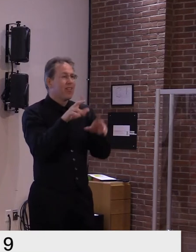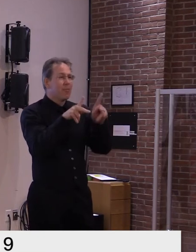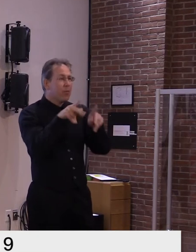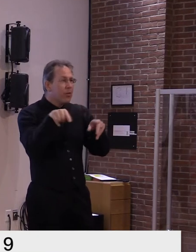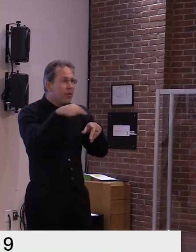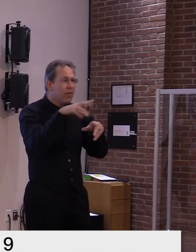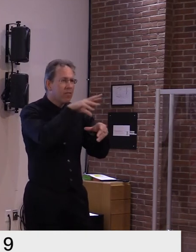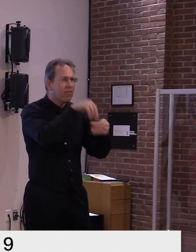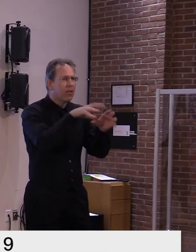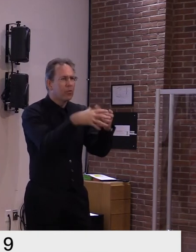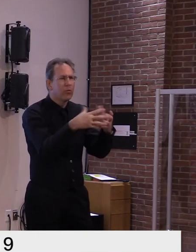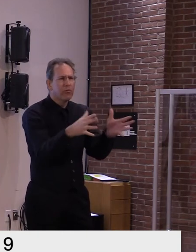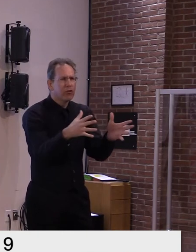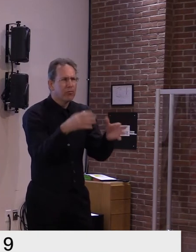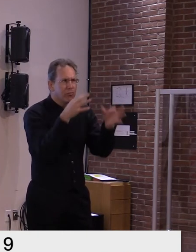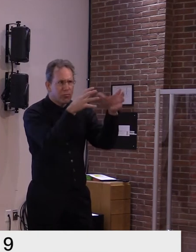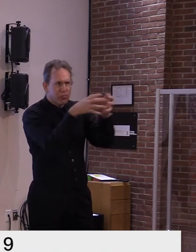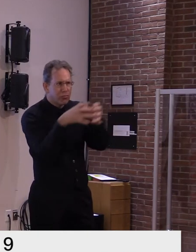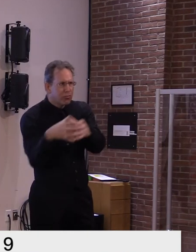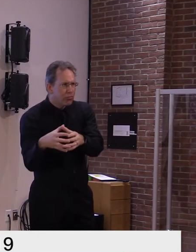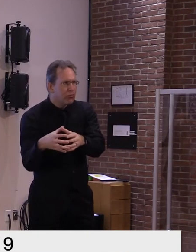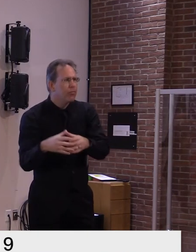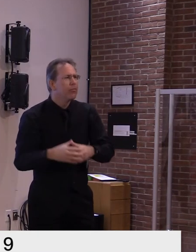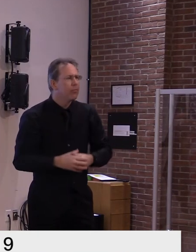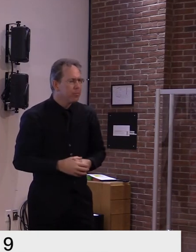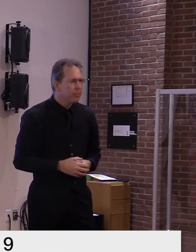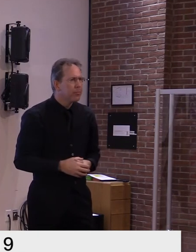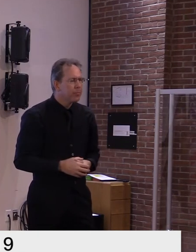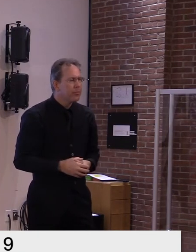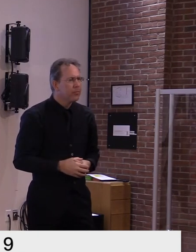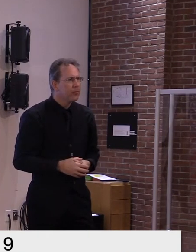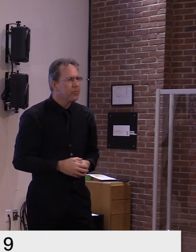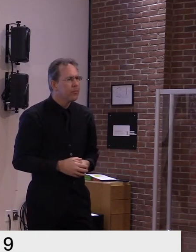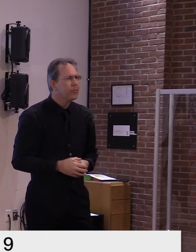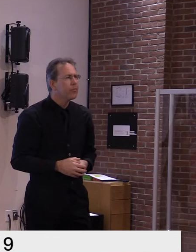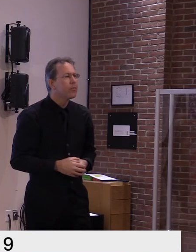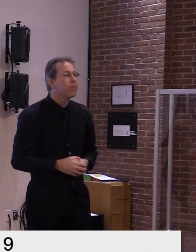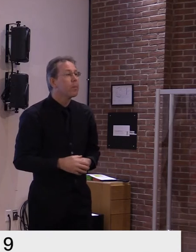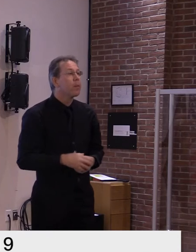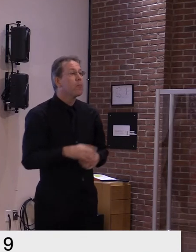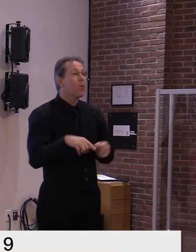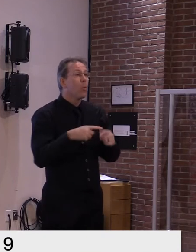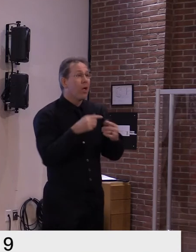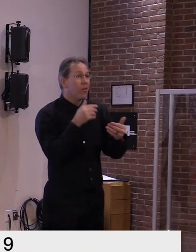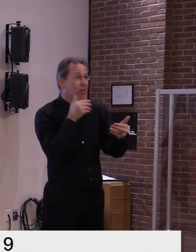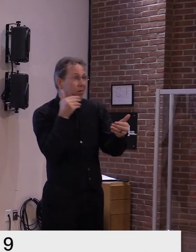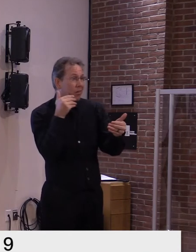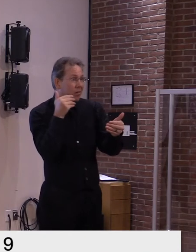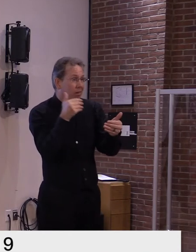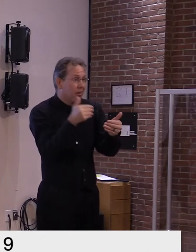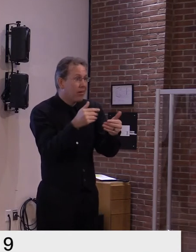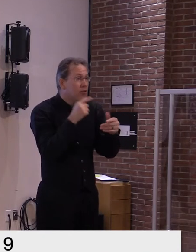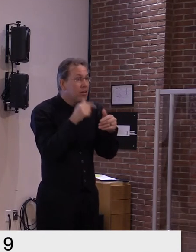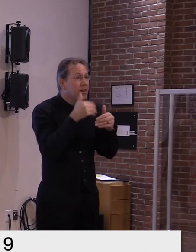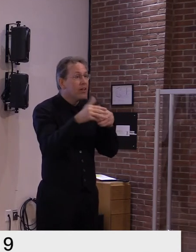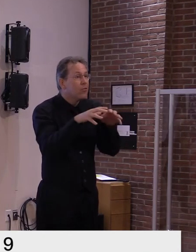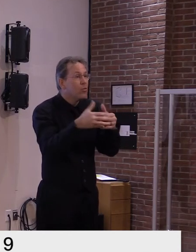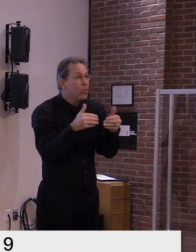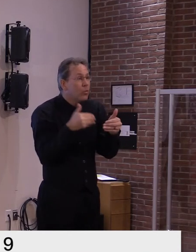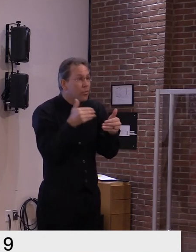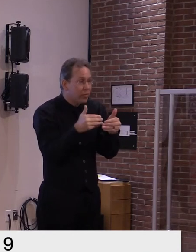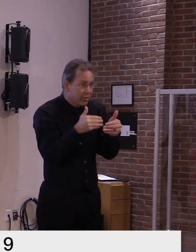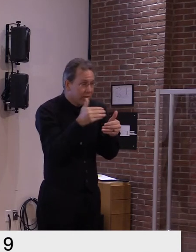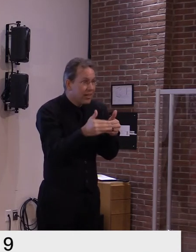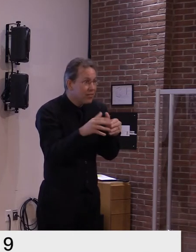within that age bracket living here in Vermont. When we get near to that number, or we have